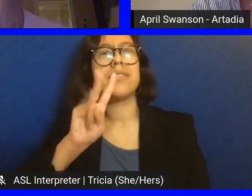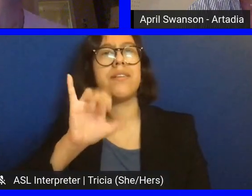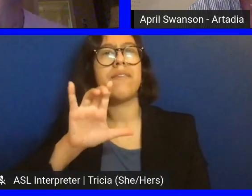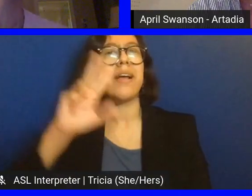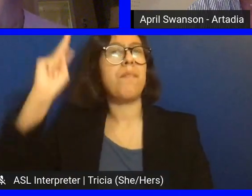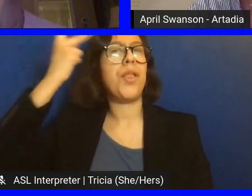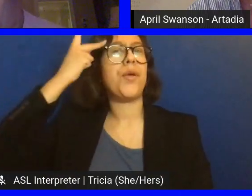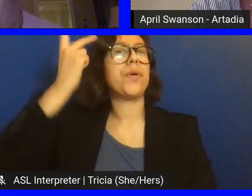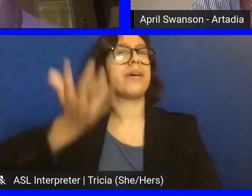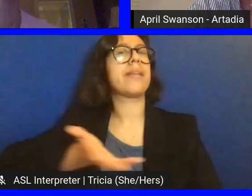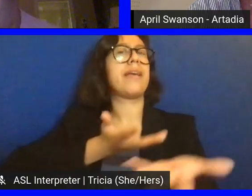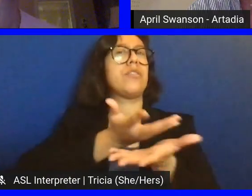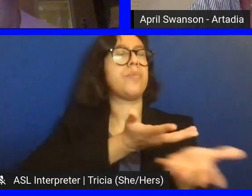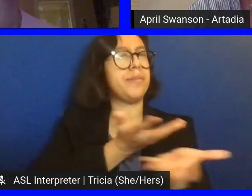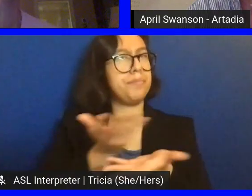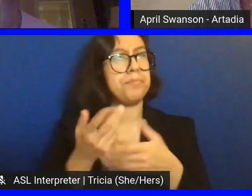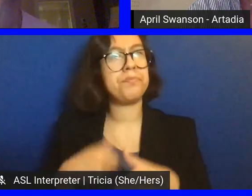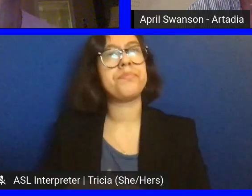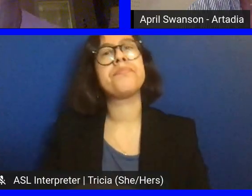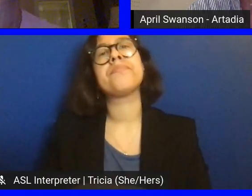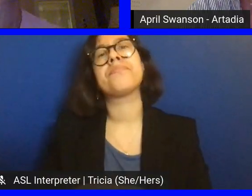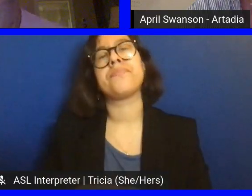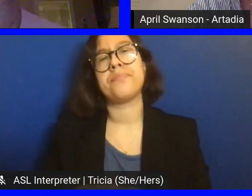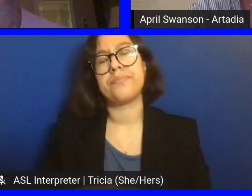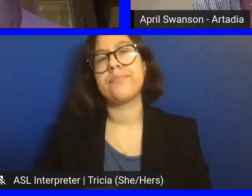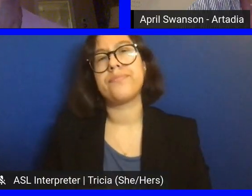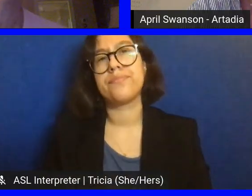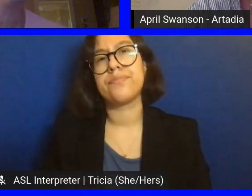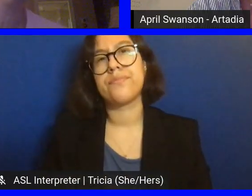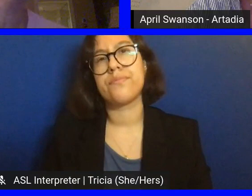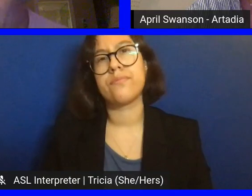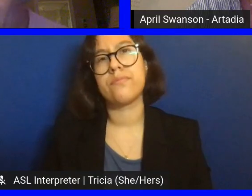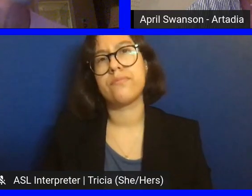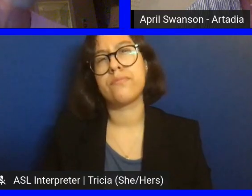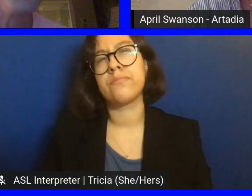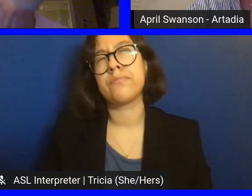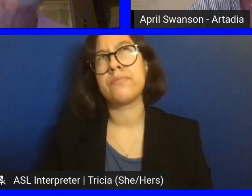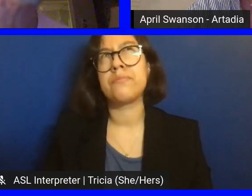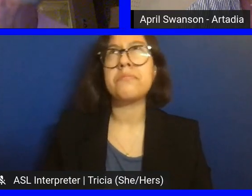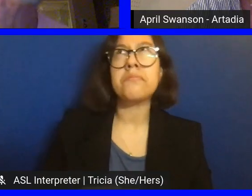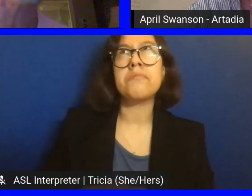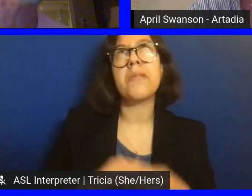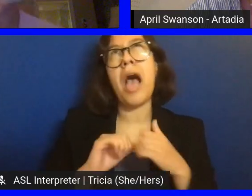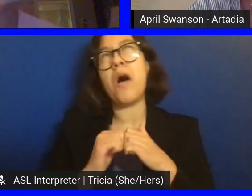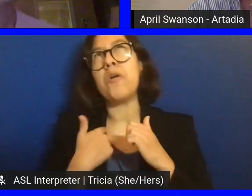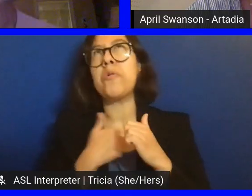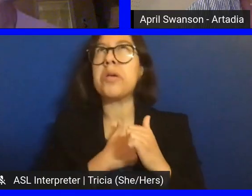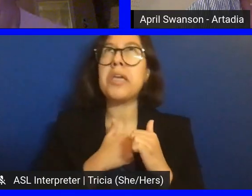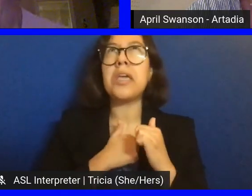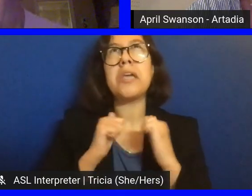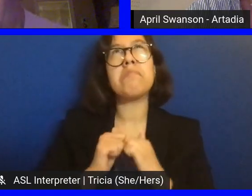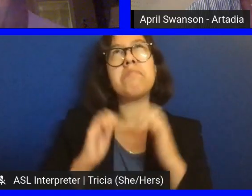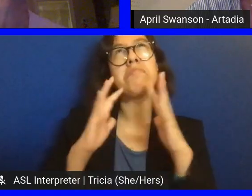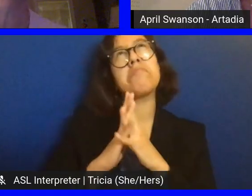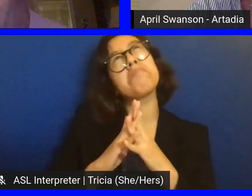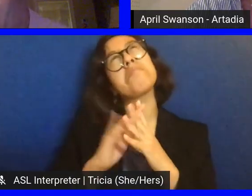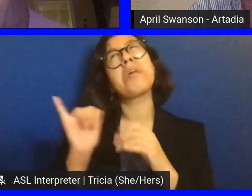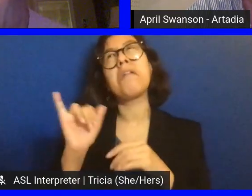And we started it not really as a joke, but kind of as a joke